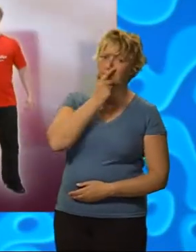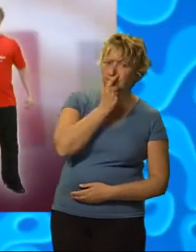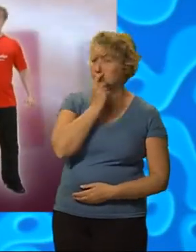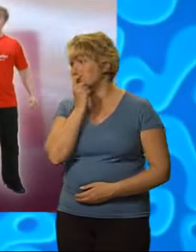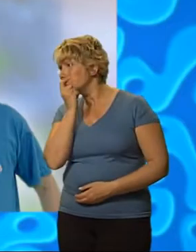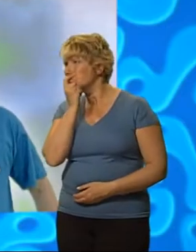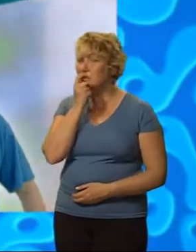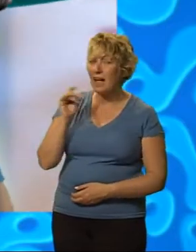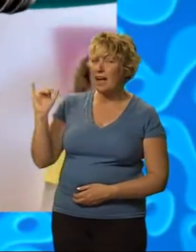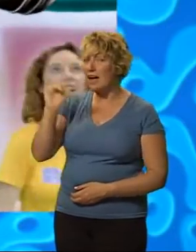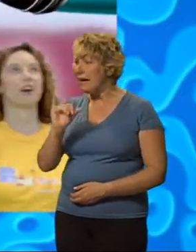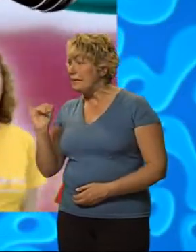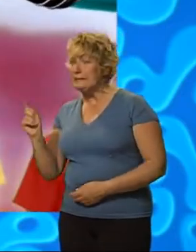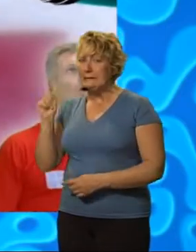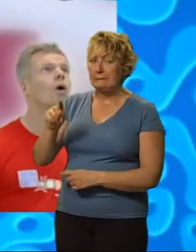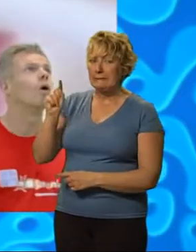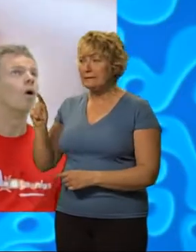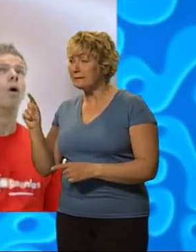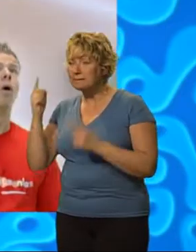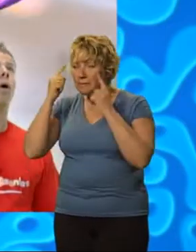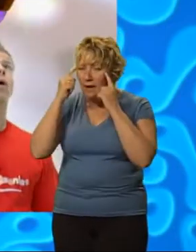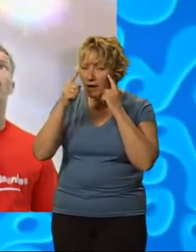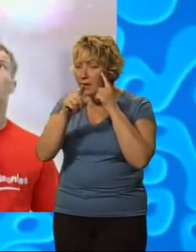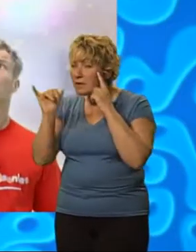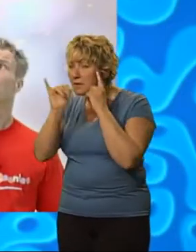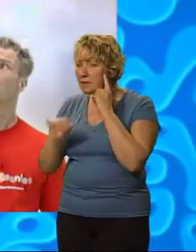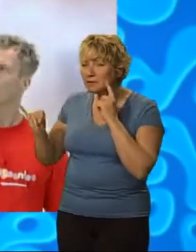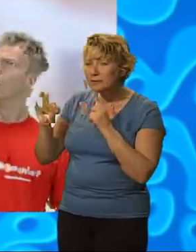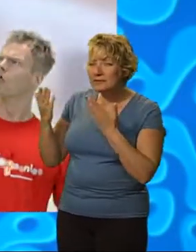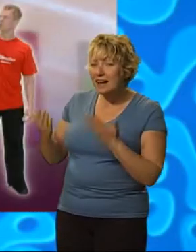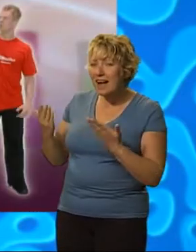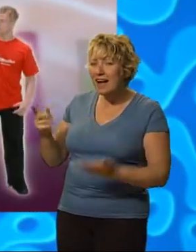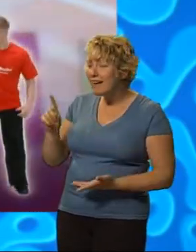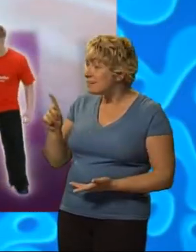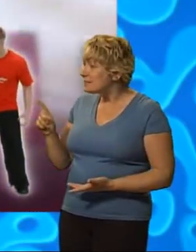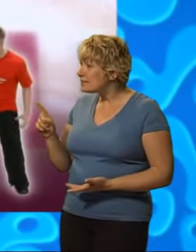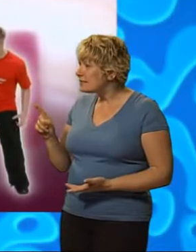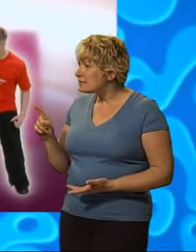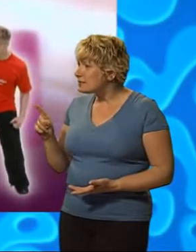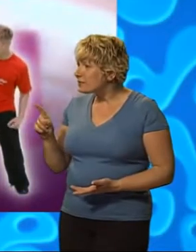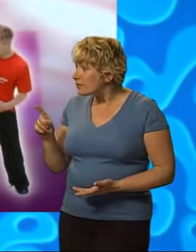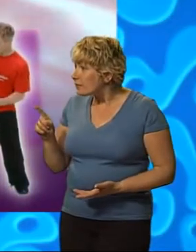Eeny, meeny, miny, moe, spontaneous, yes, however, go!